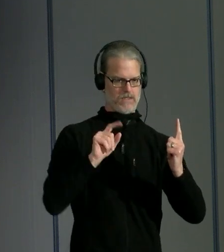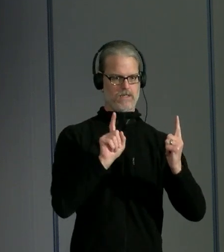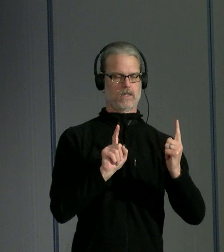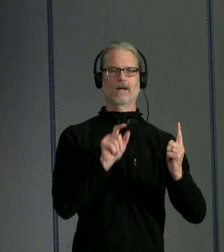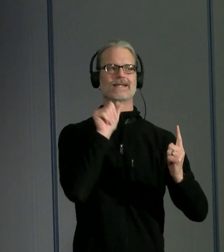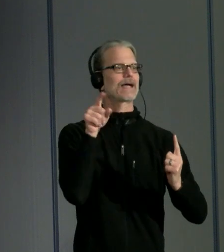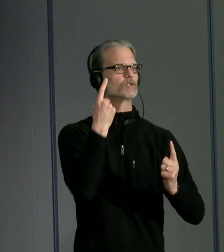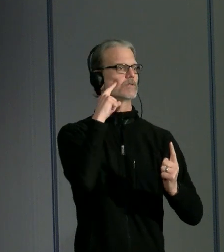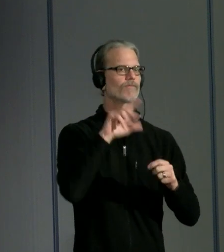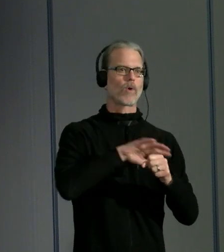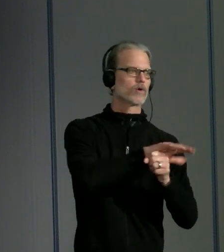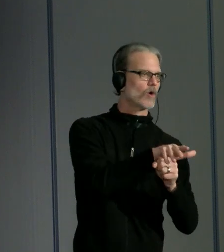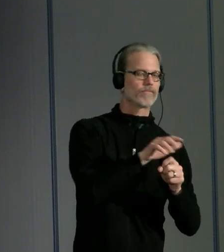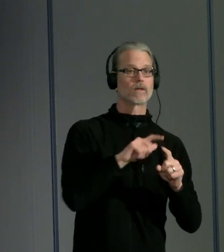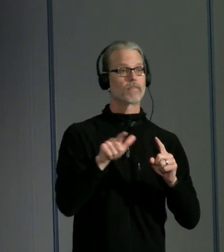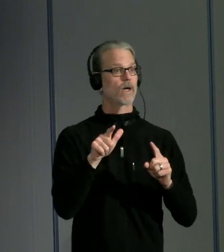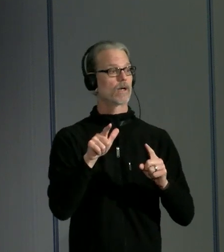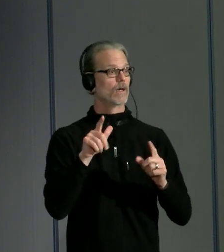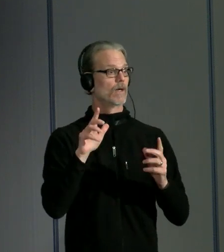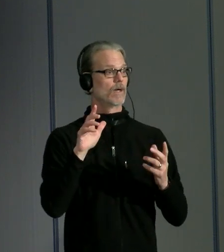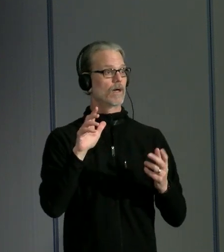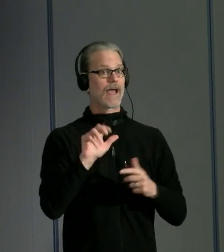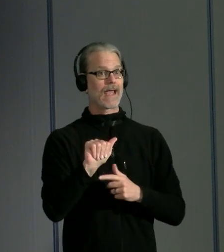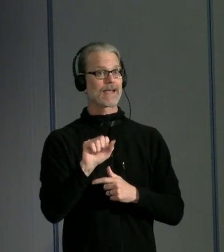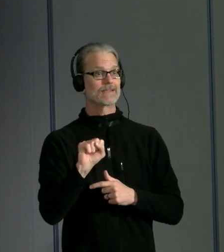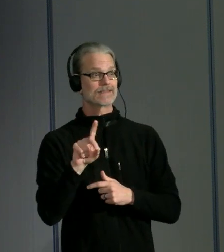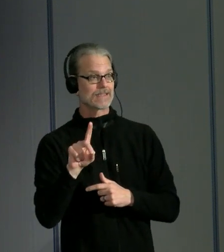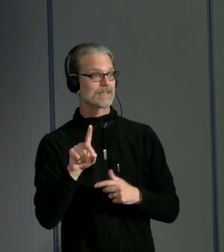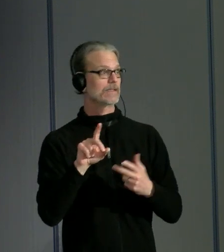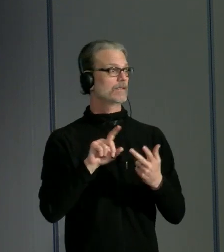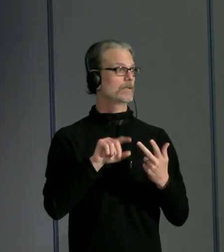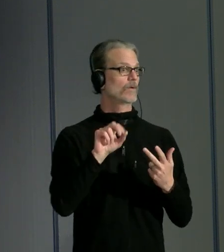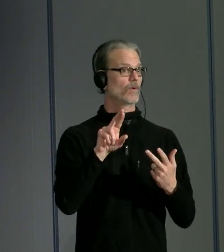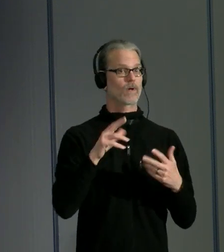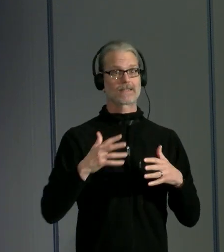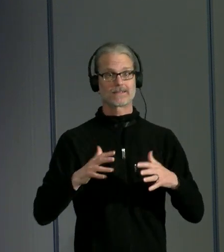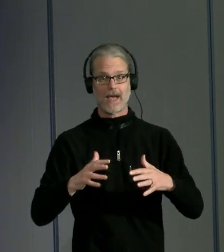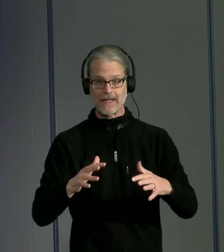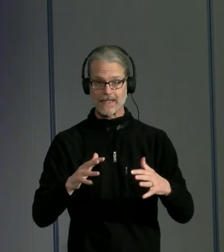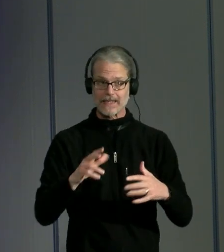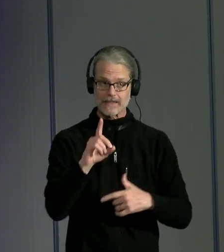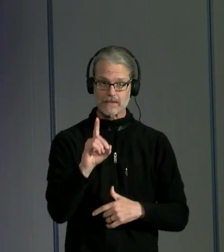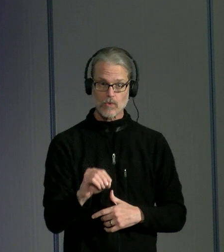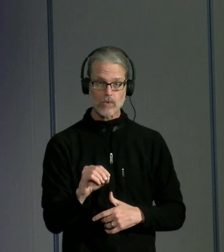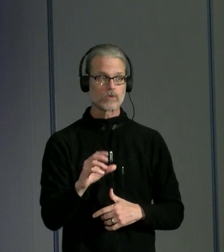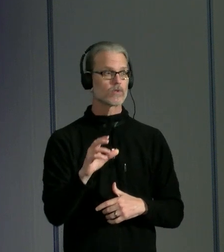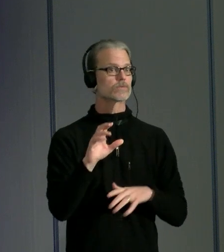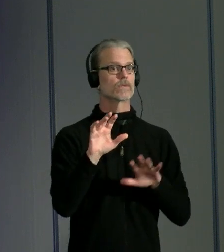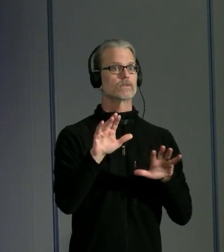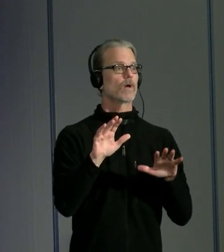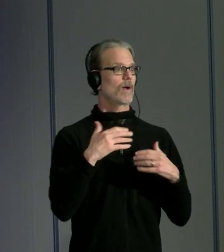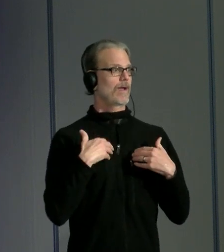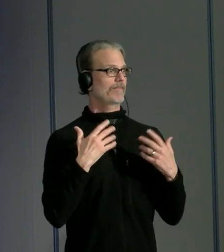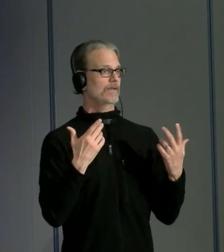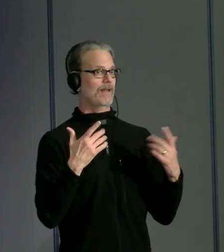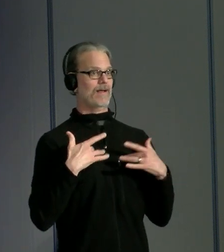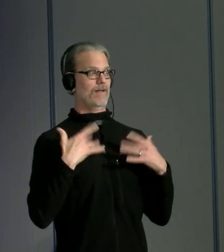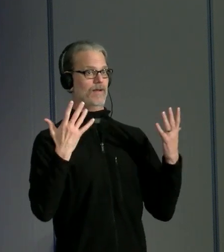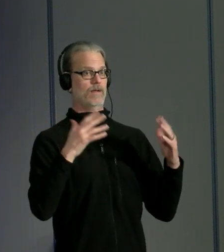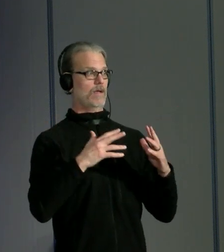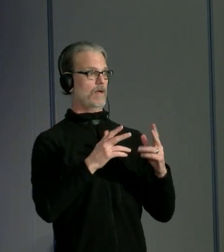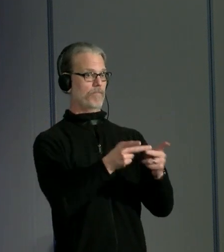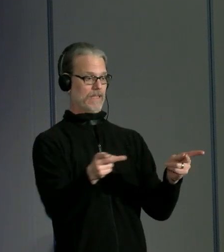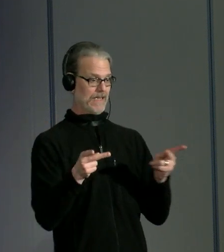or anxiety disorders, we really like to have our space. So have it at a venue large enough so people can have that